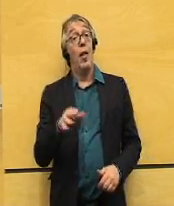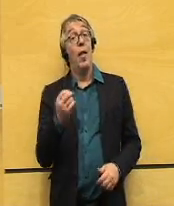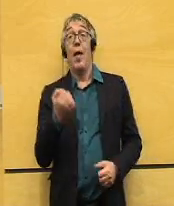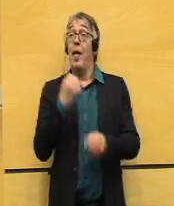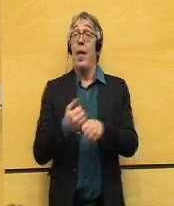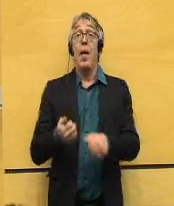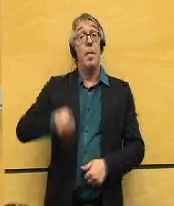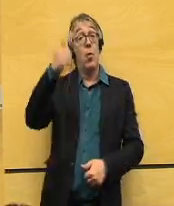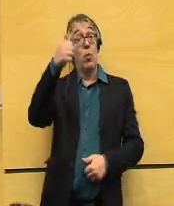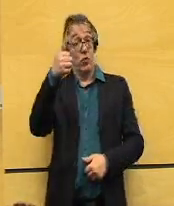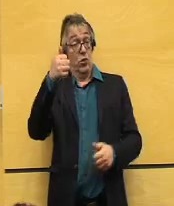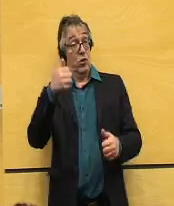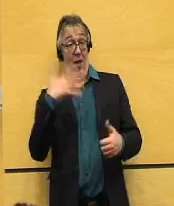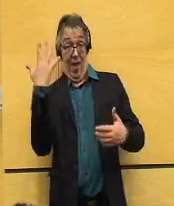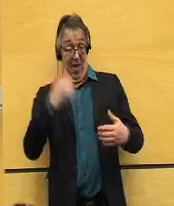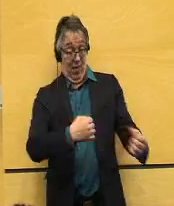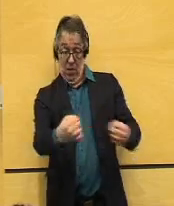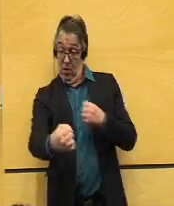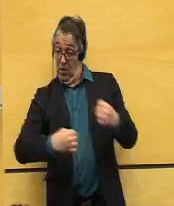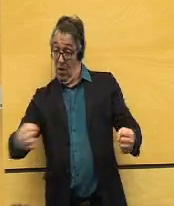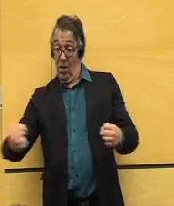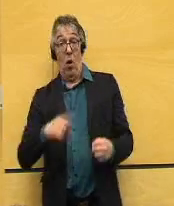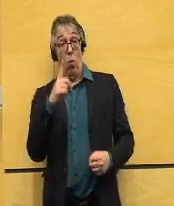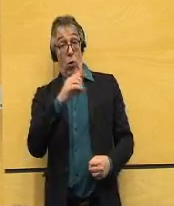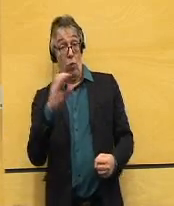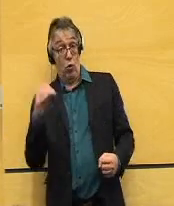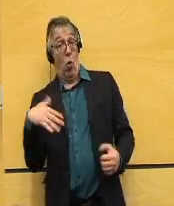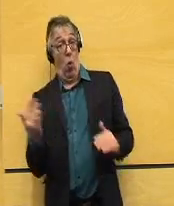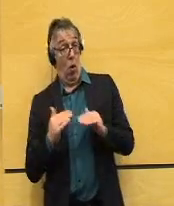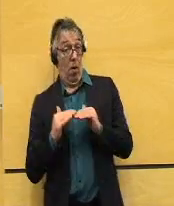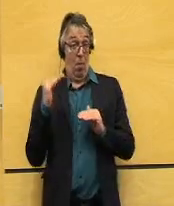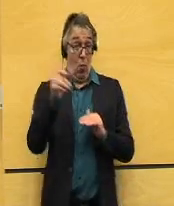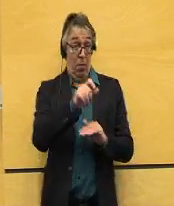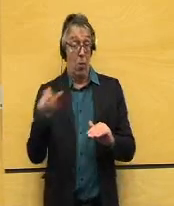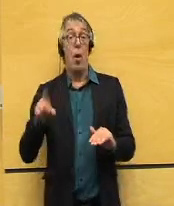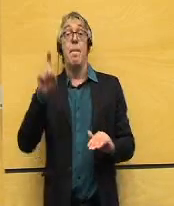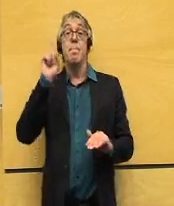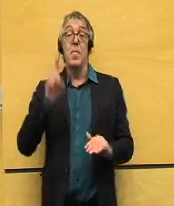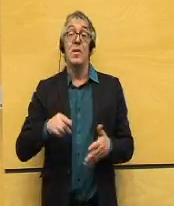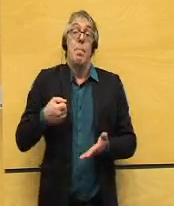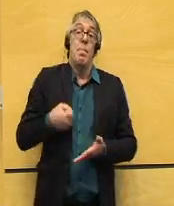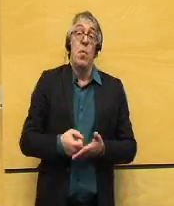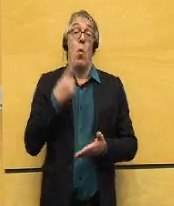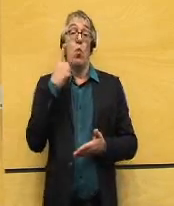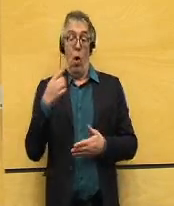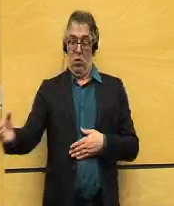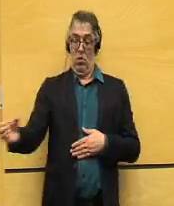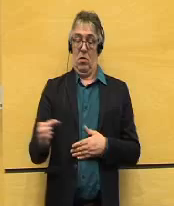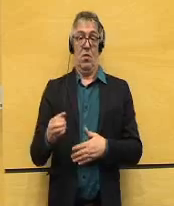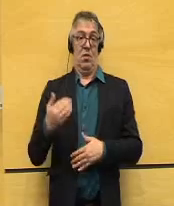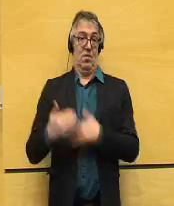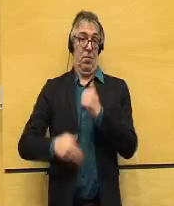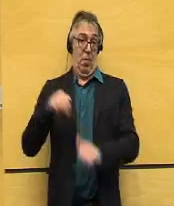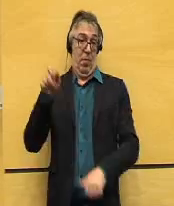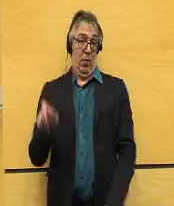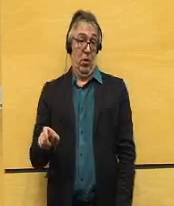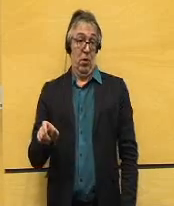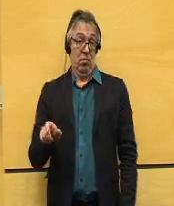100 or more employees, they have to hire at least one person with disability. So some women